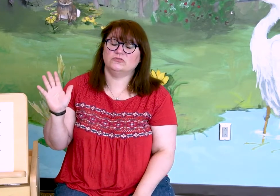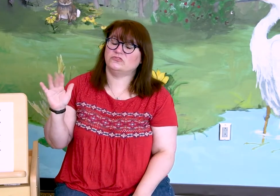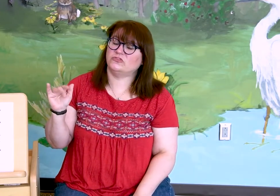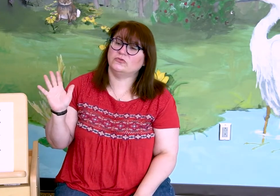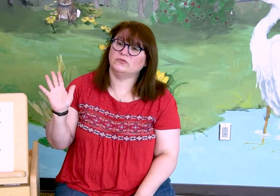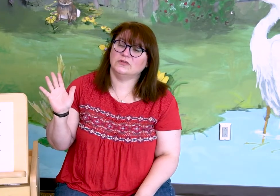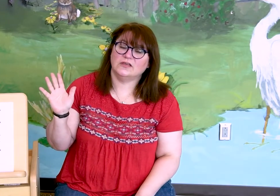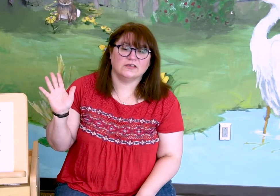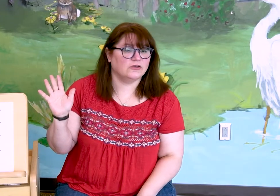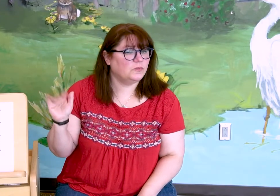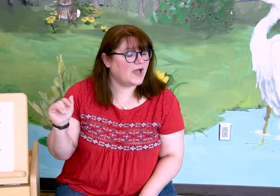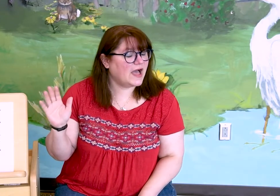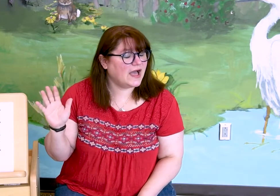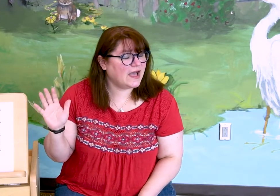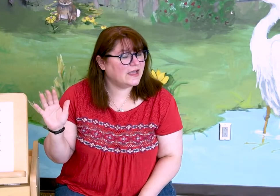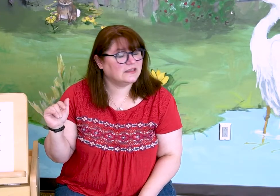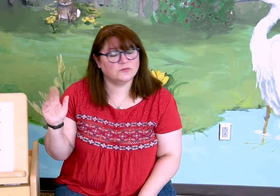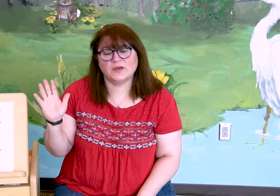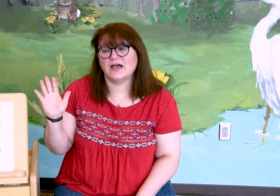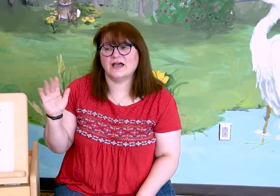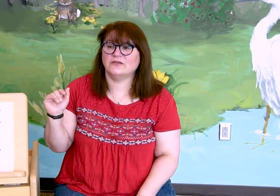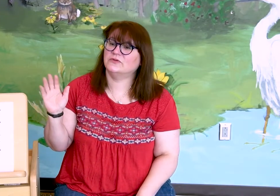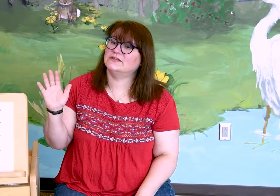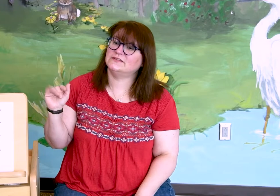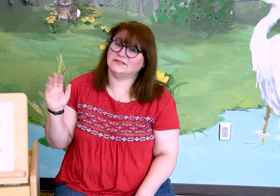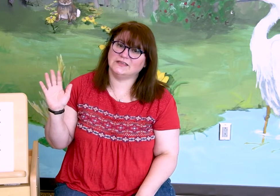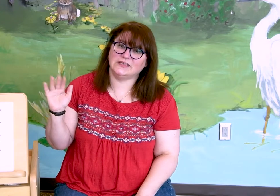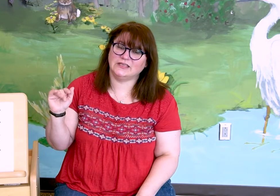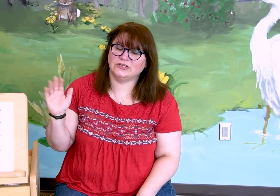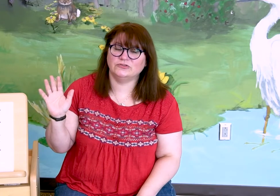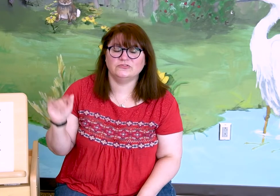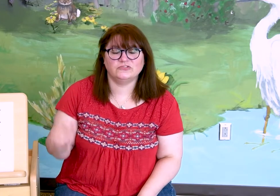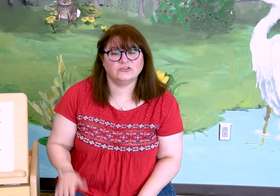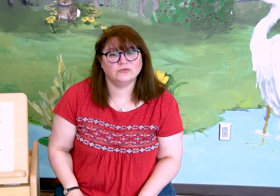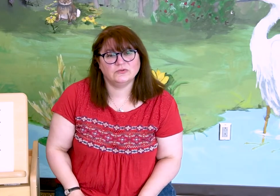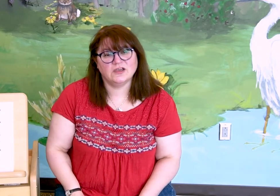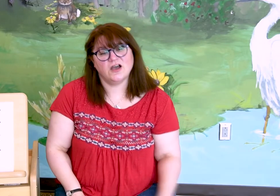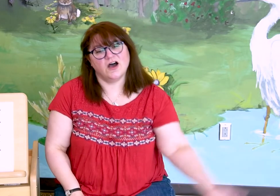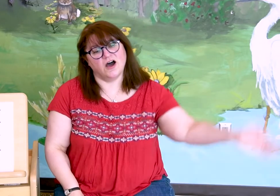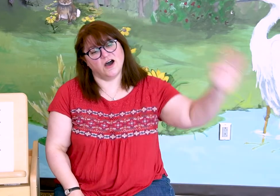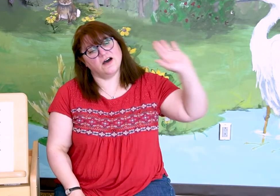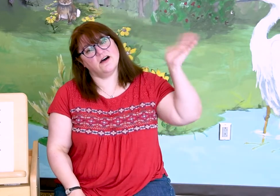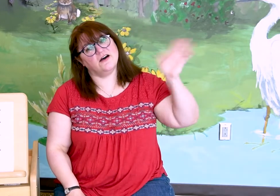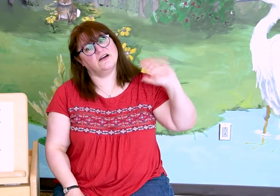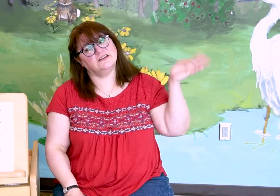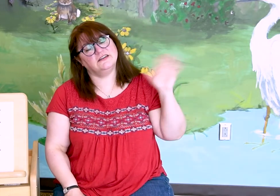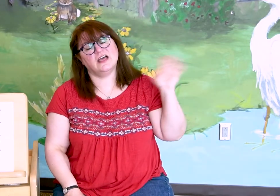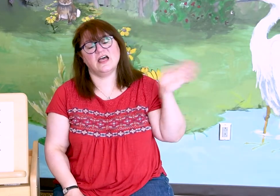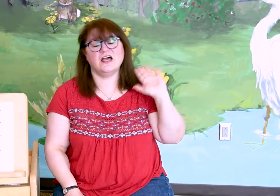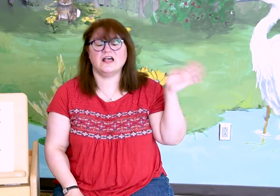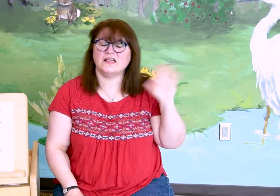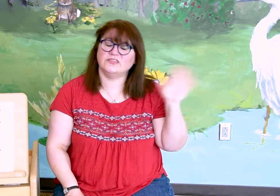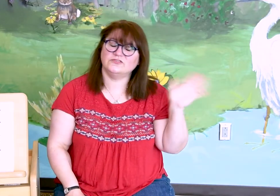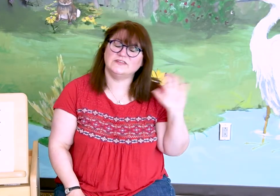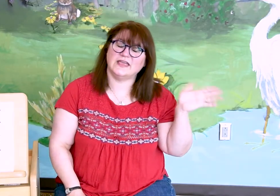soon. Goodbye. Goodbye. We'll see you soon. On another day.